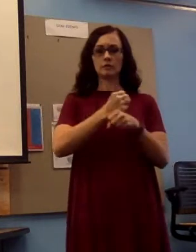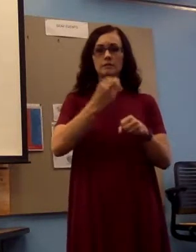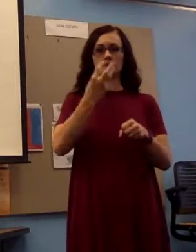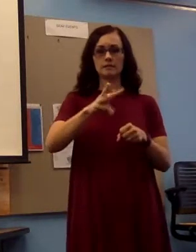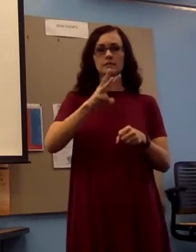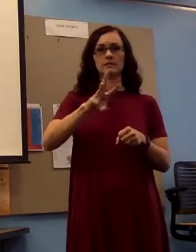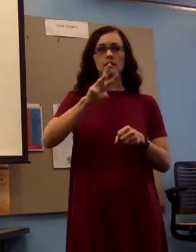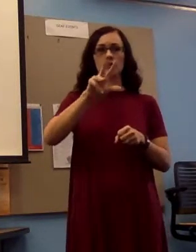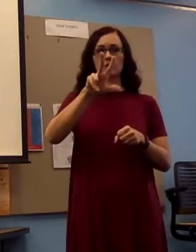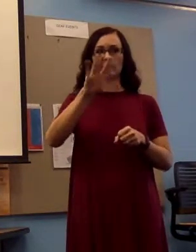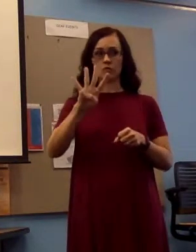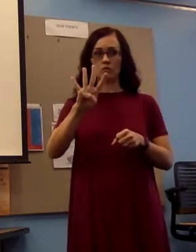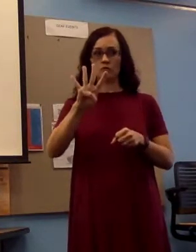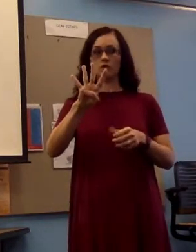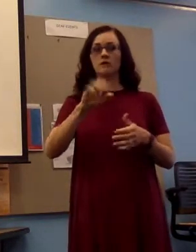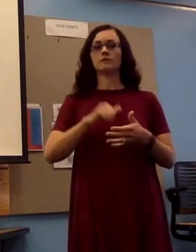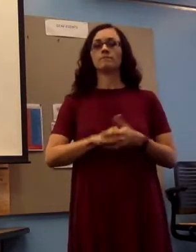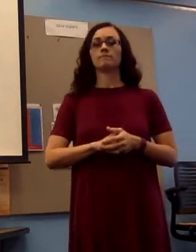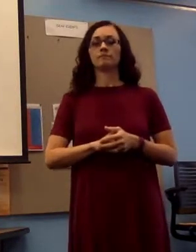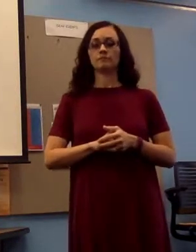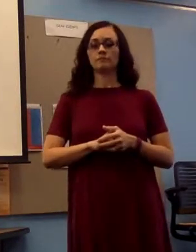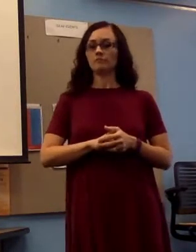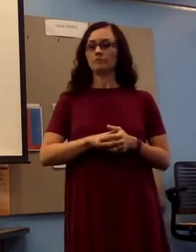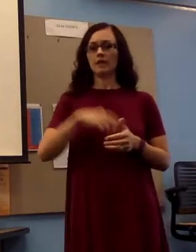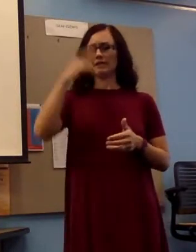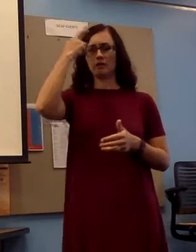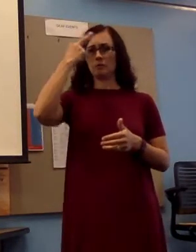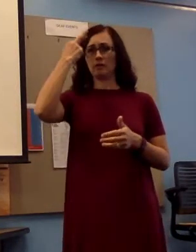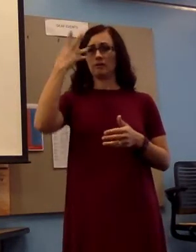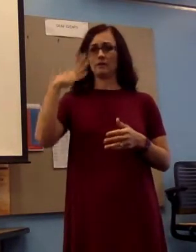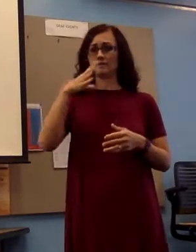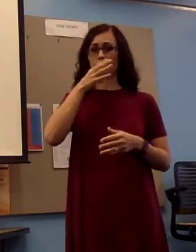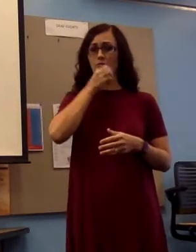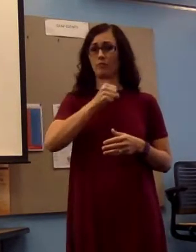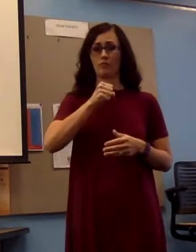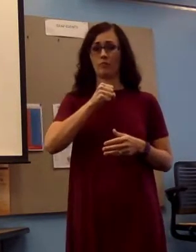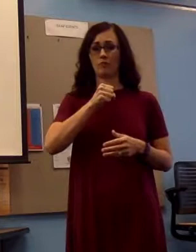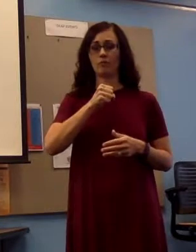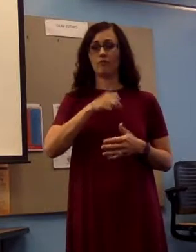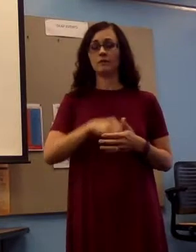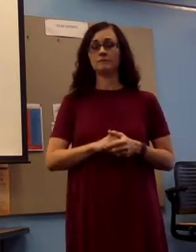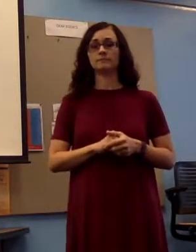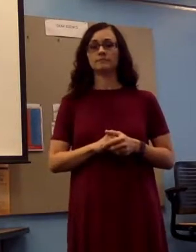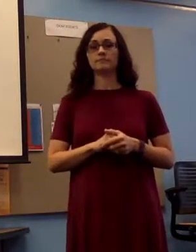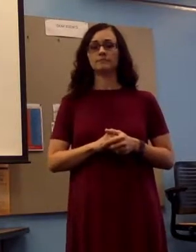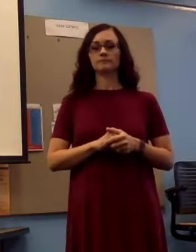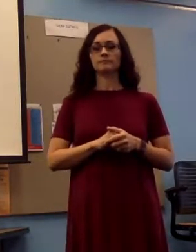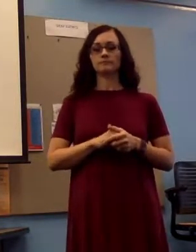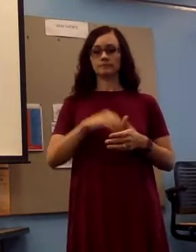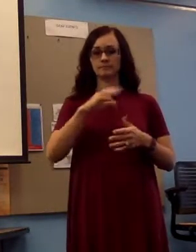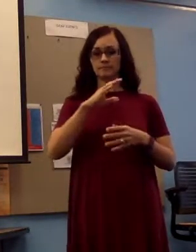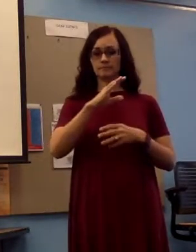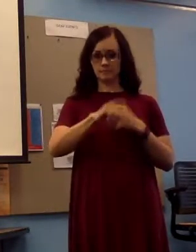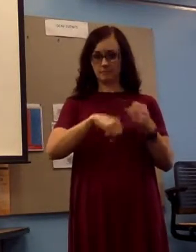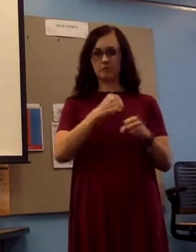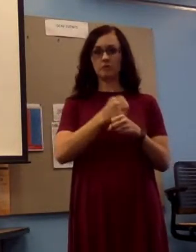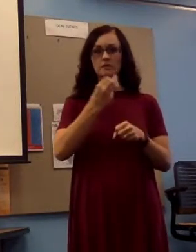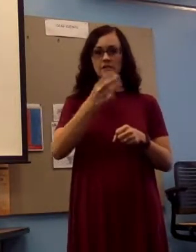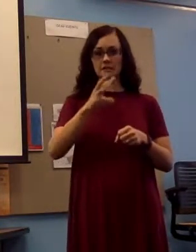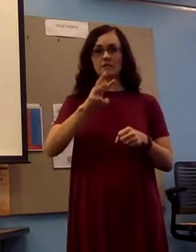been around that long. So in 1634 is where the story was first began, and it